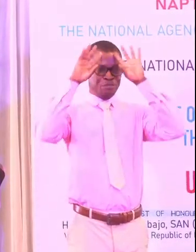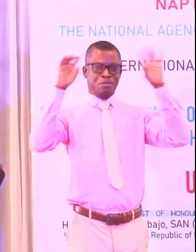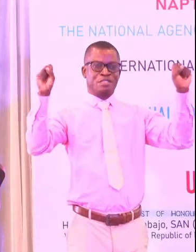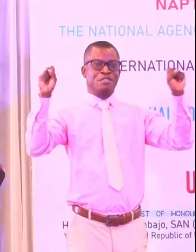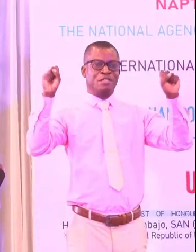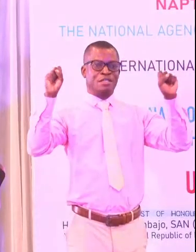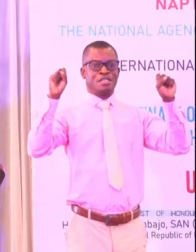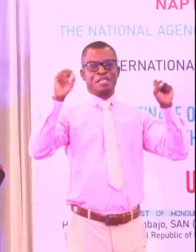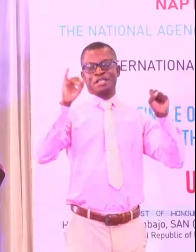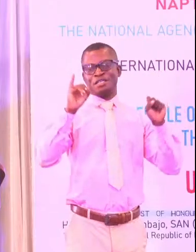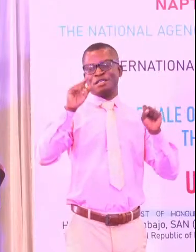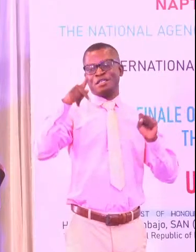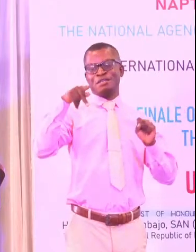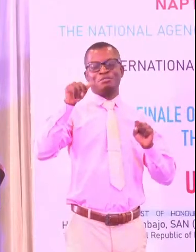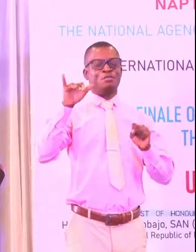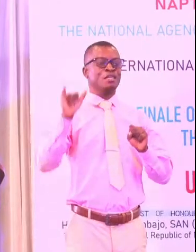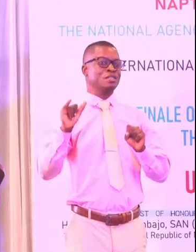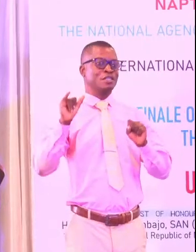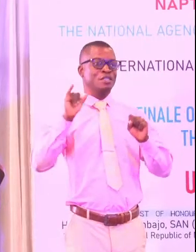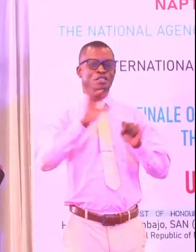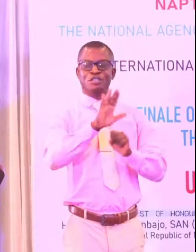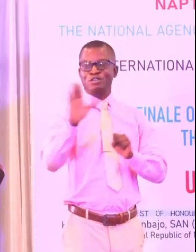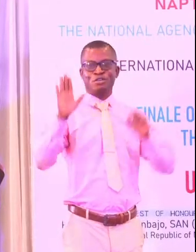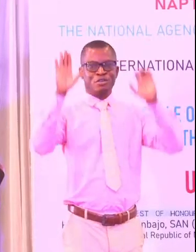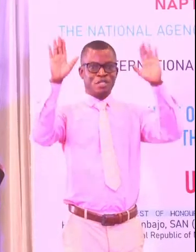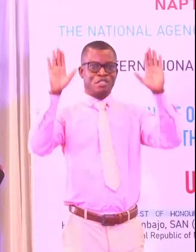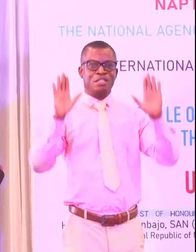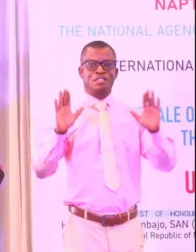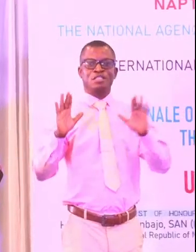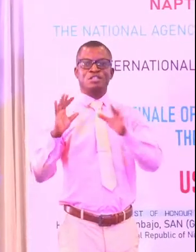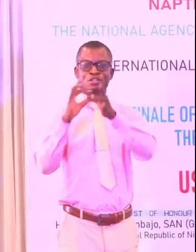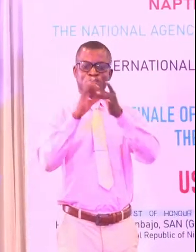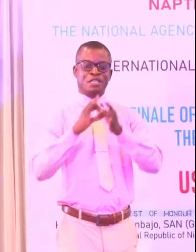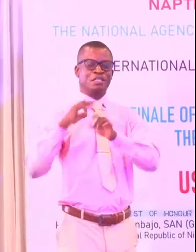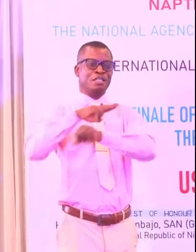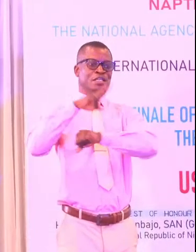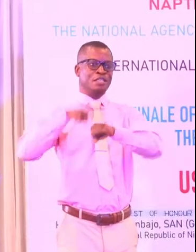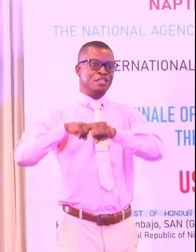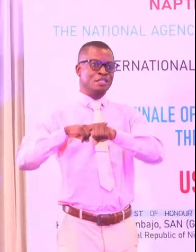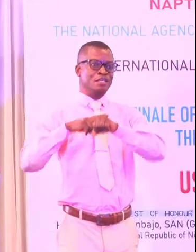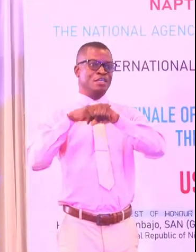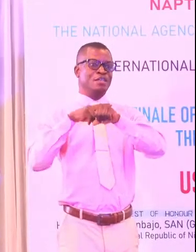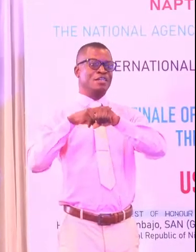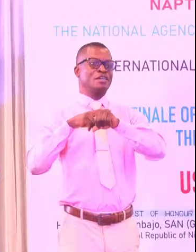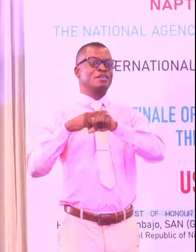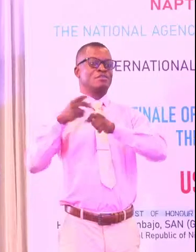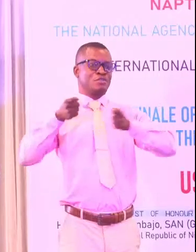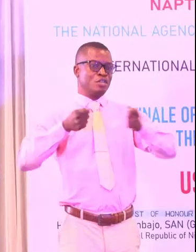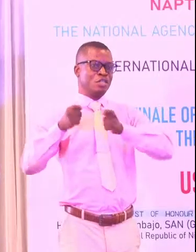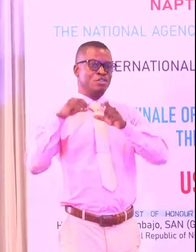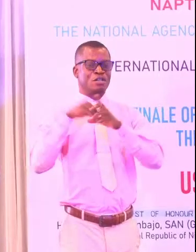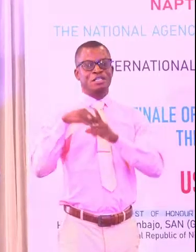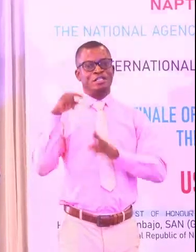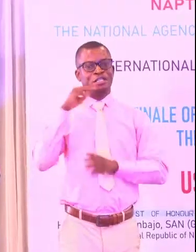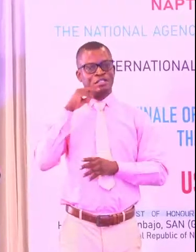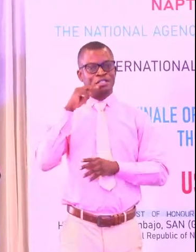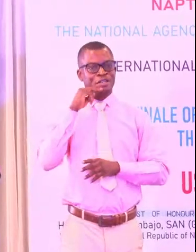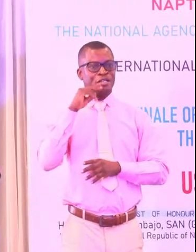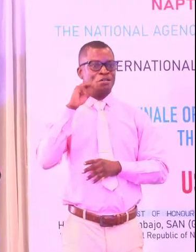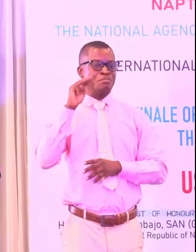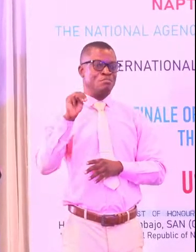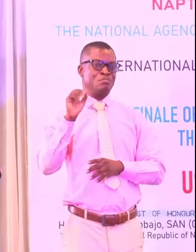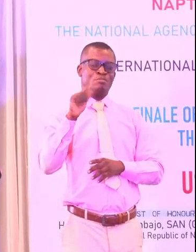Adekpaye, Your Excellency, United Nations Resident Coordinator in Nigeria, Mr.